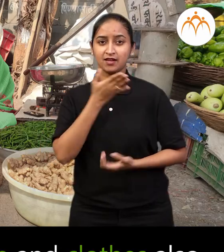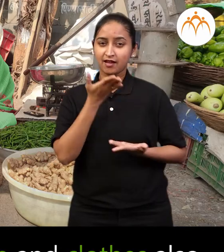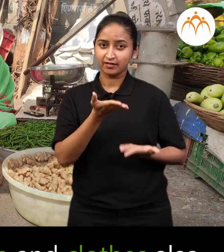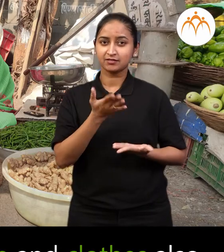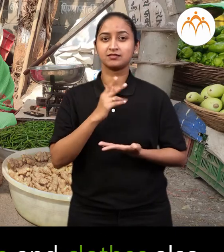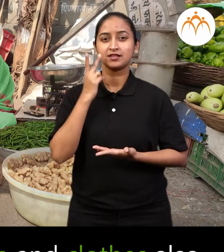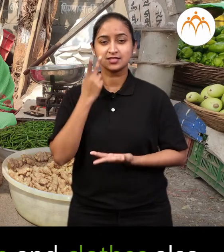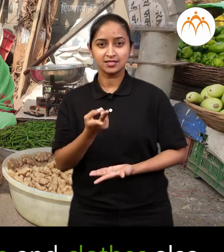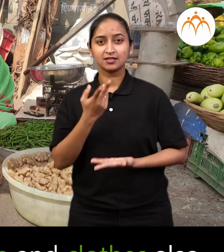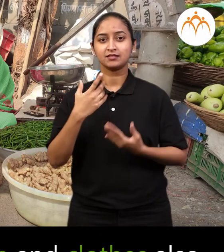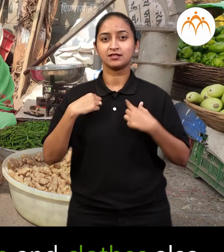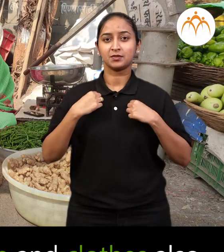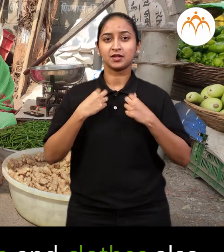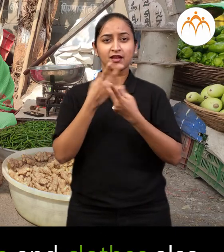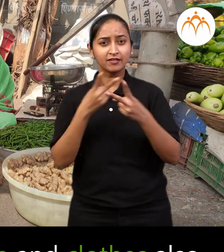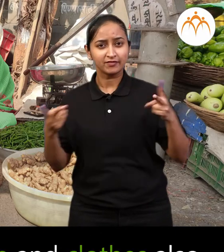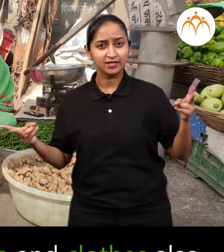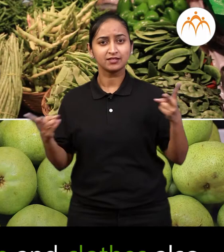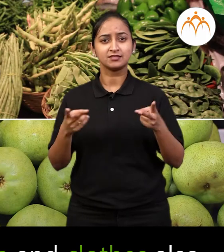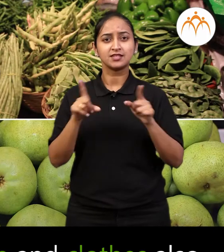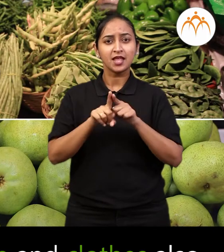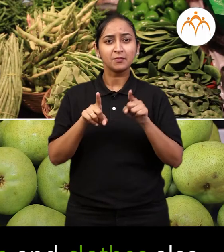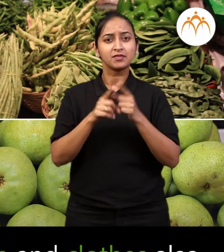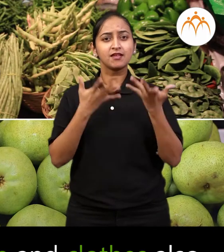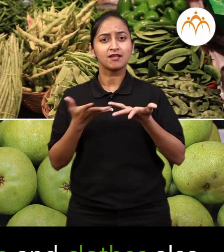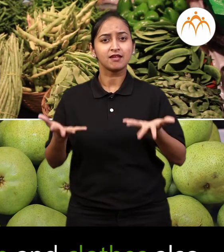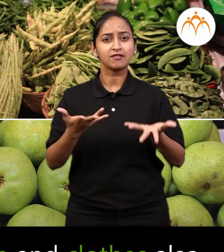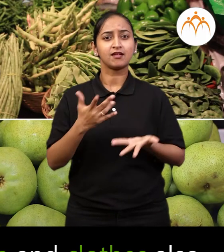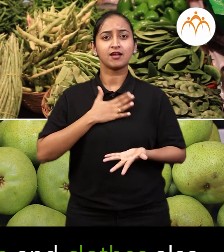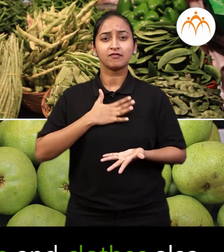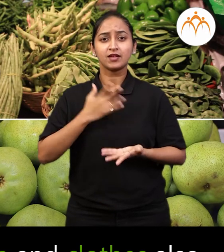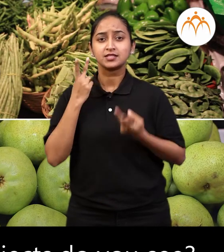Meena saw auntie's saree and clothes also.